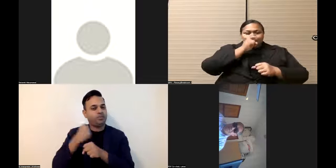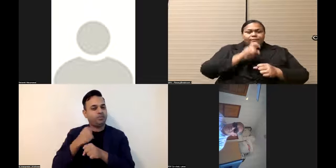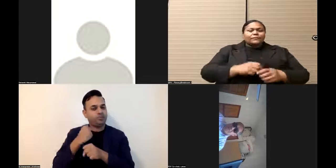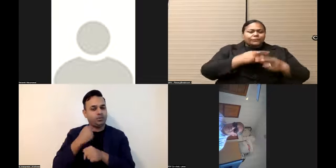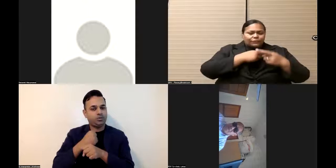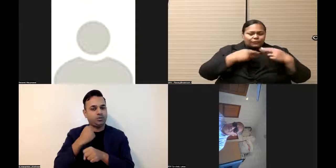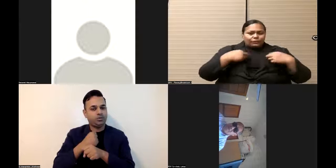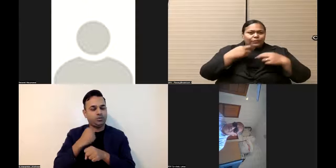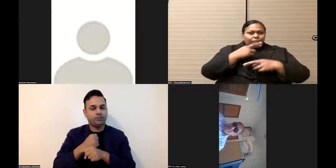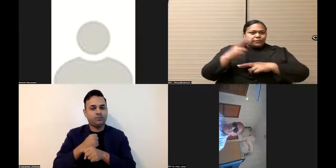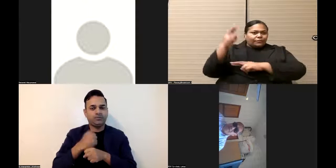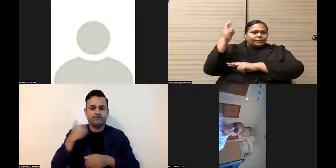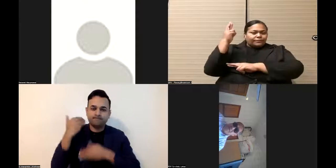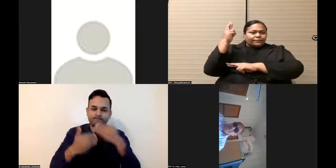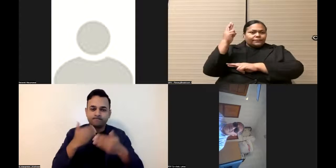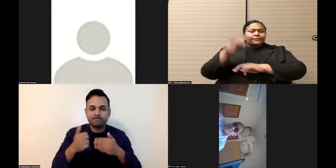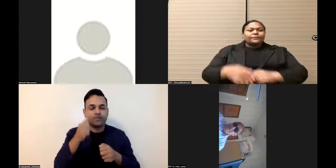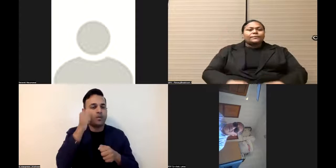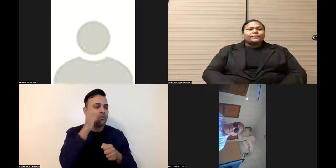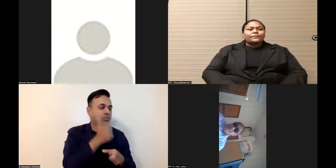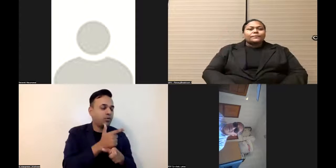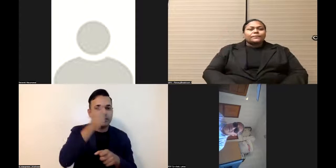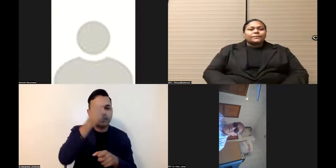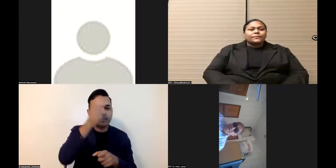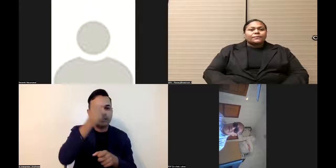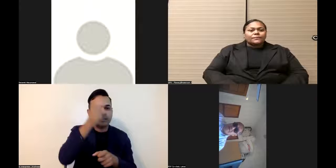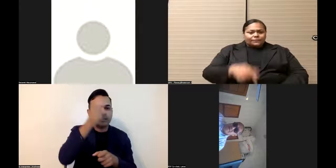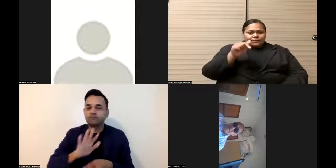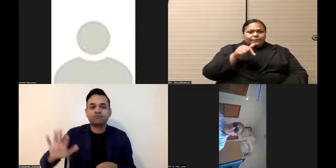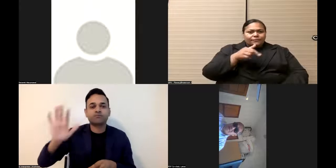platform. I want to thank the